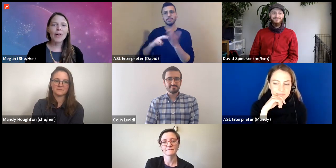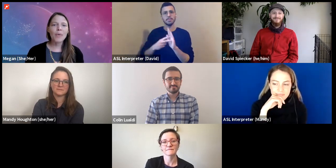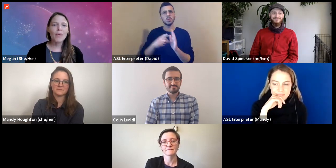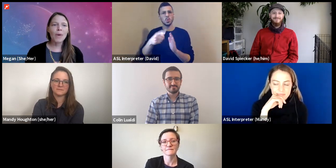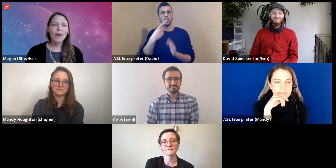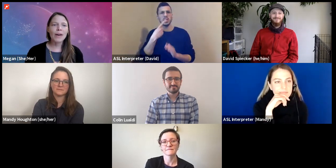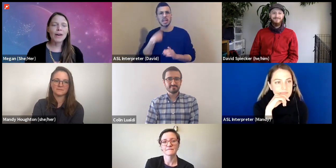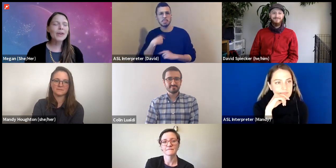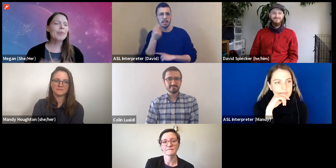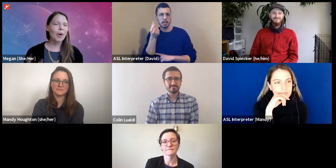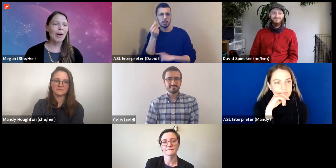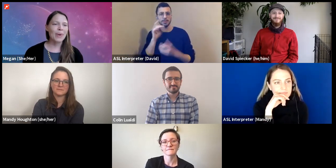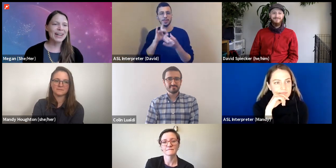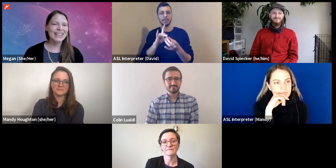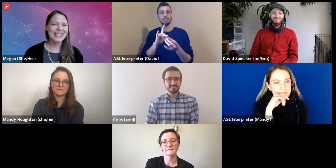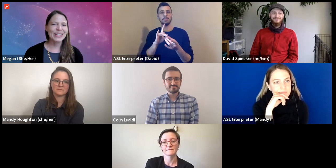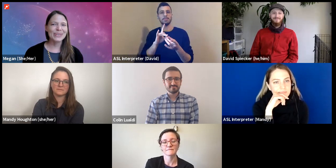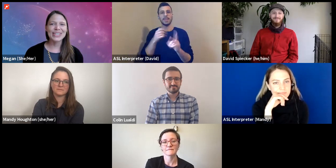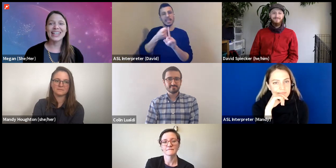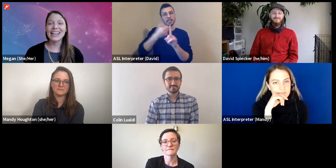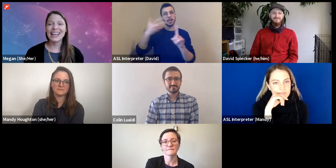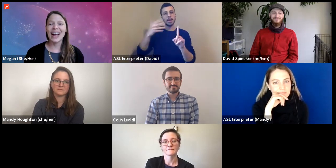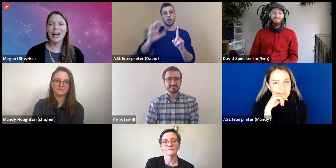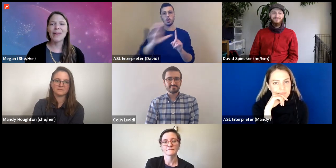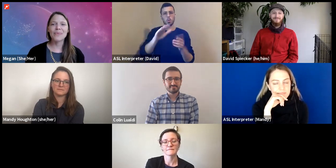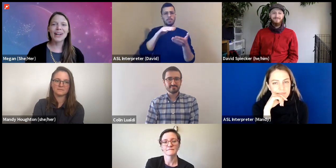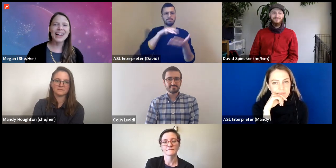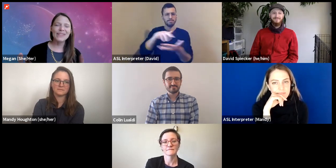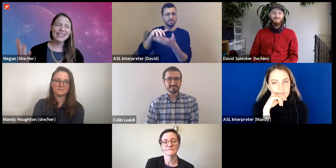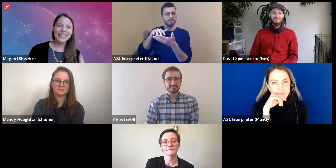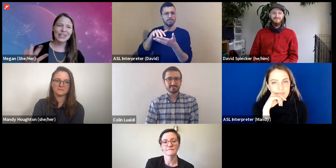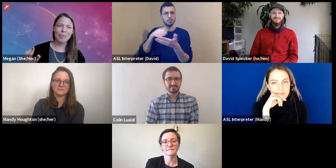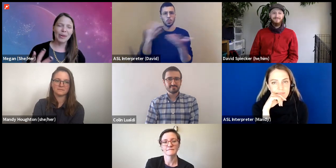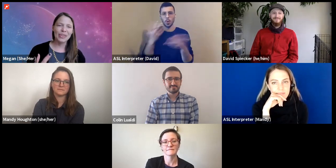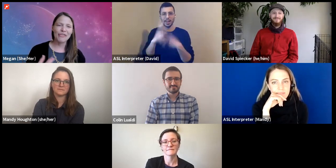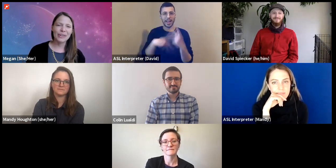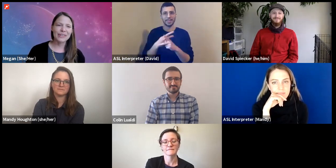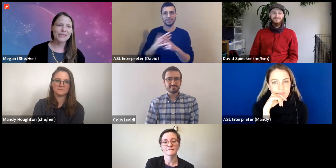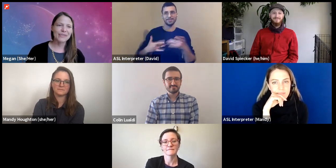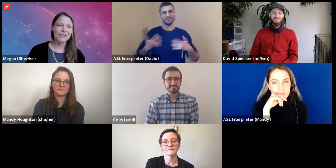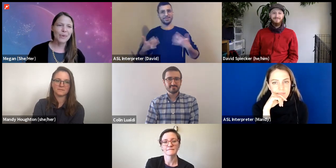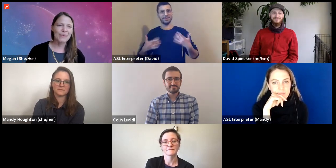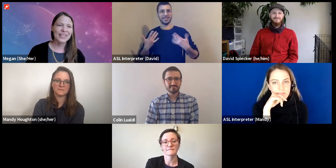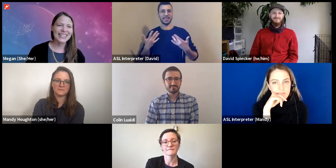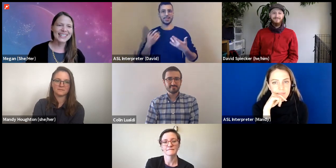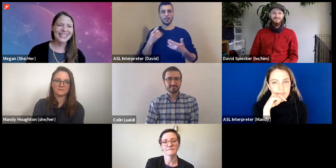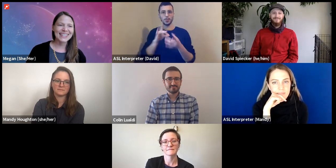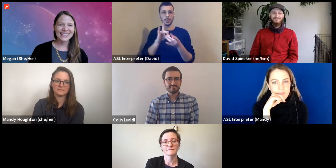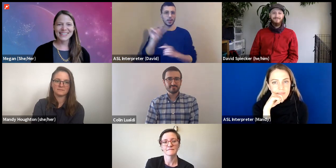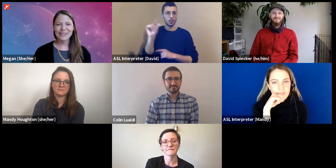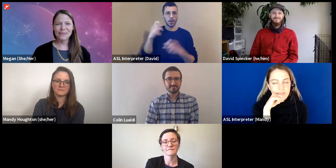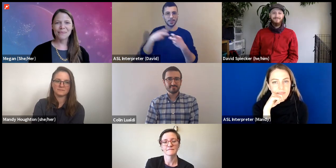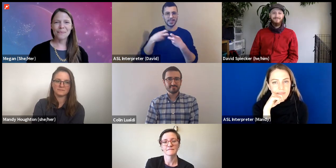bit more about what it is that you study and what kind of excites you about the field of quantum